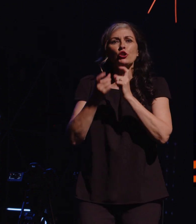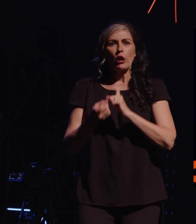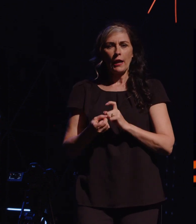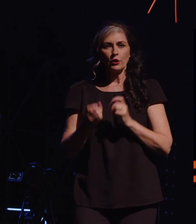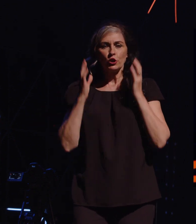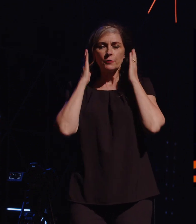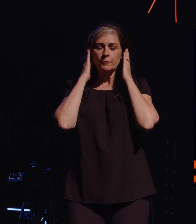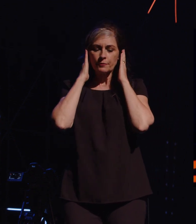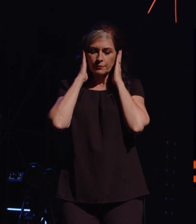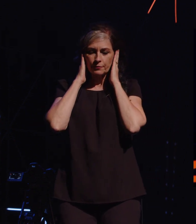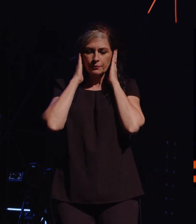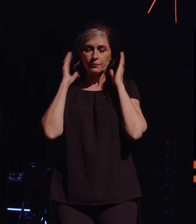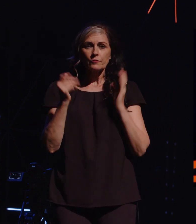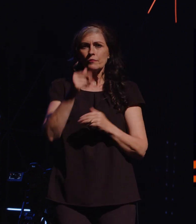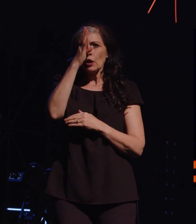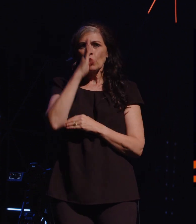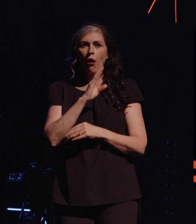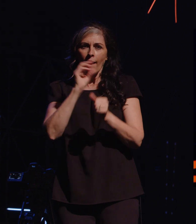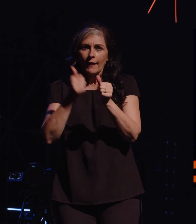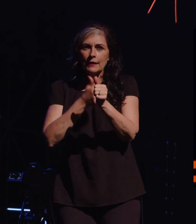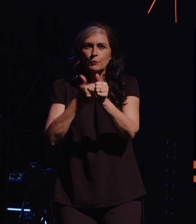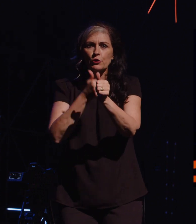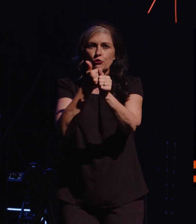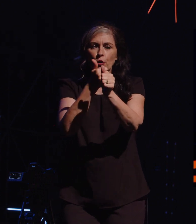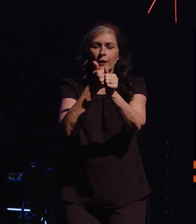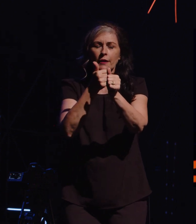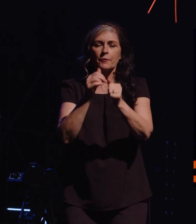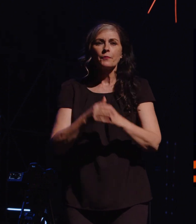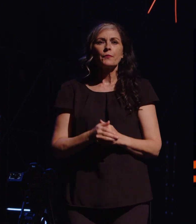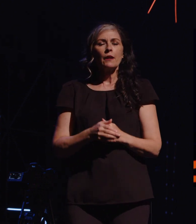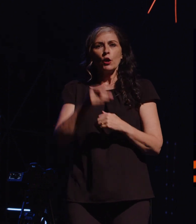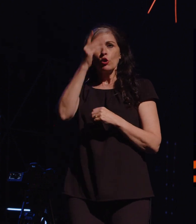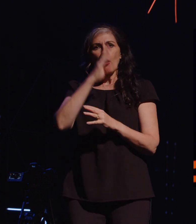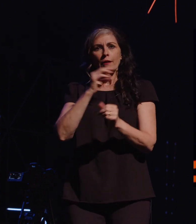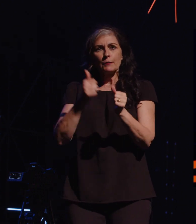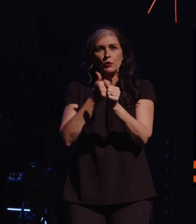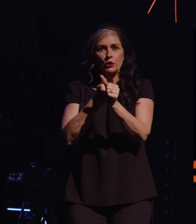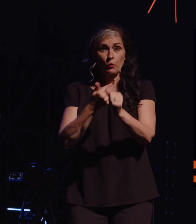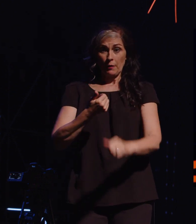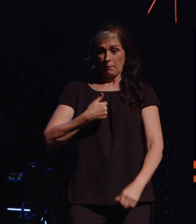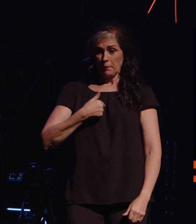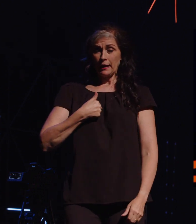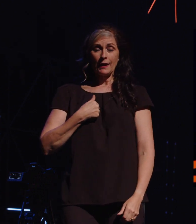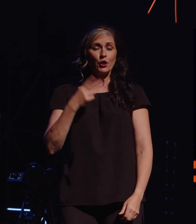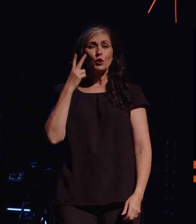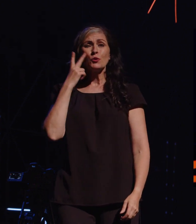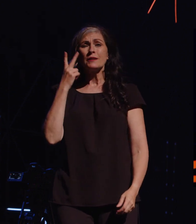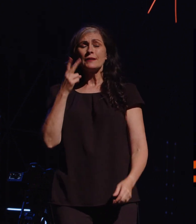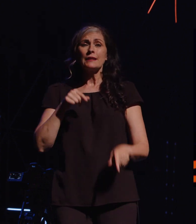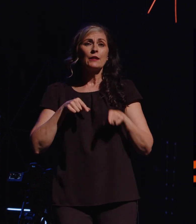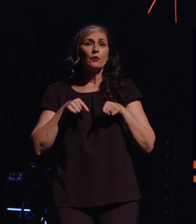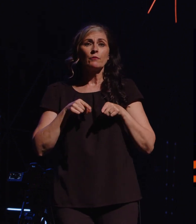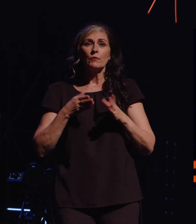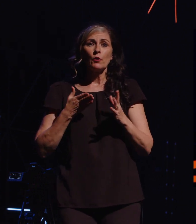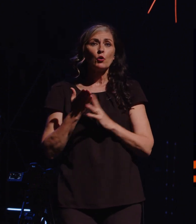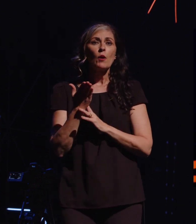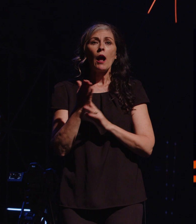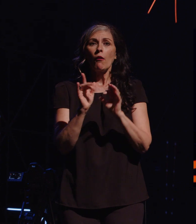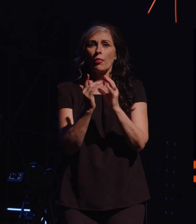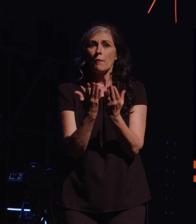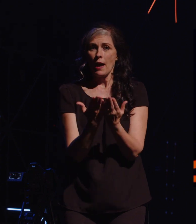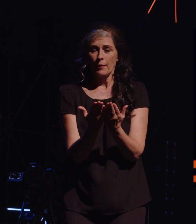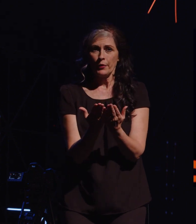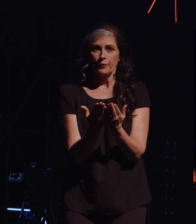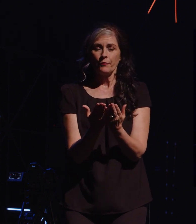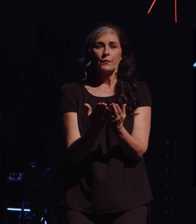me. God is pursuing after you. He's pursuing after me. This is something that you see all throughout Scripture. This